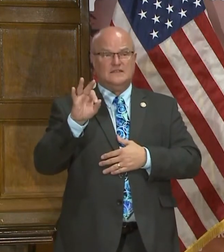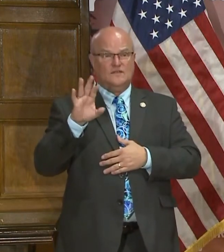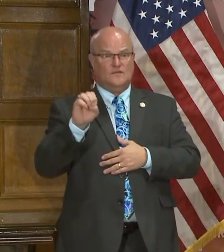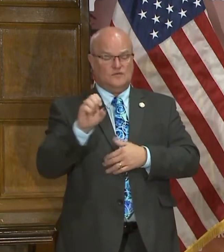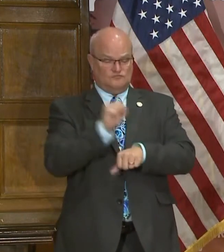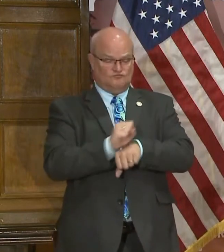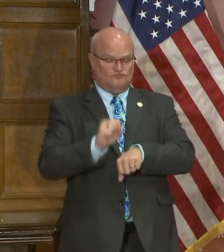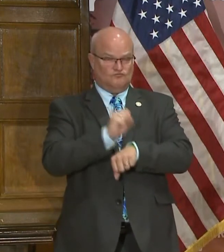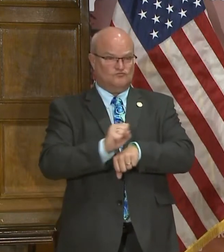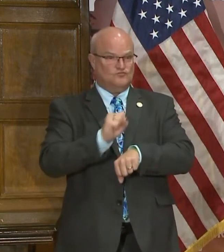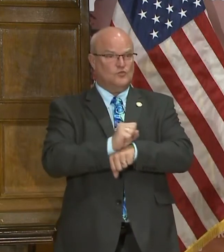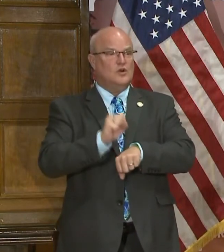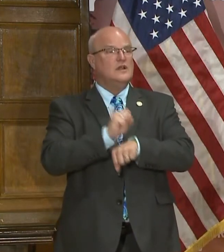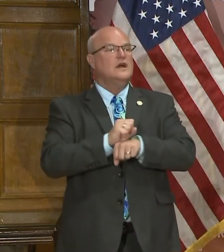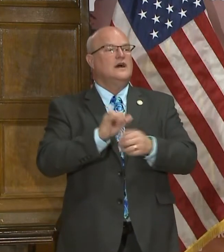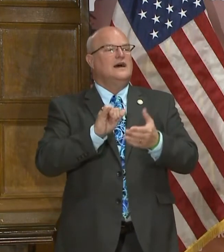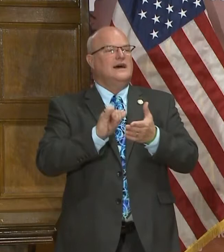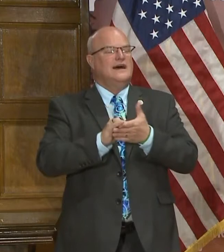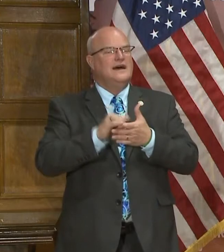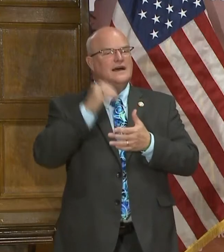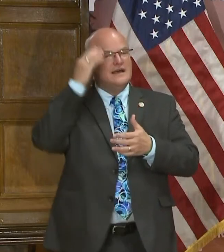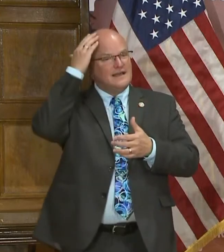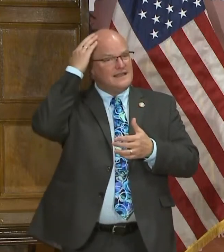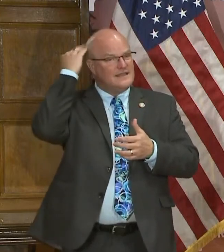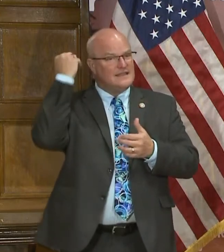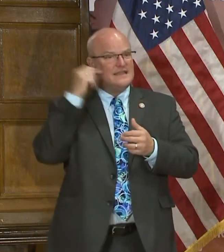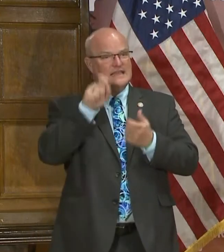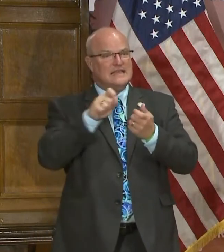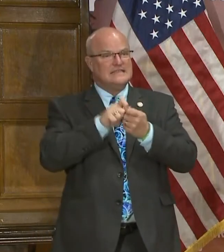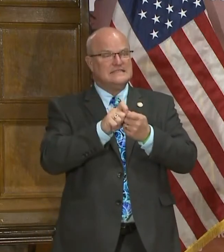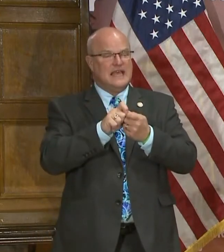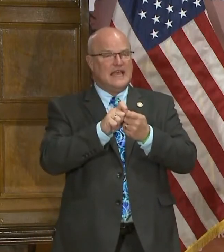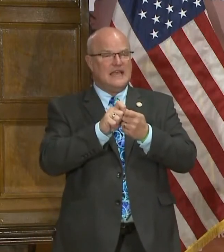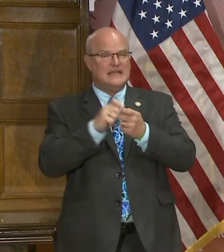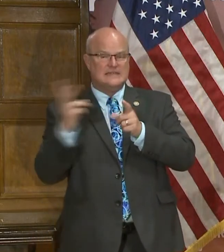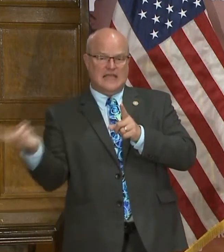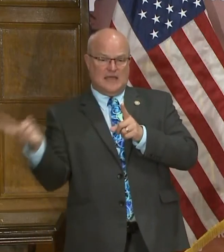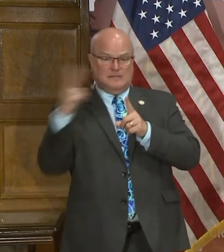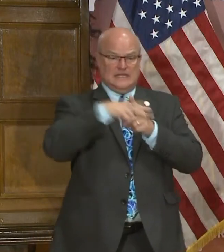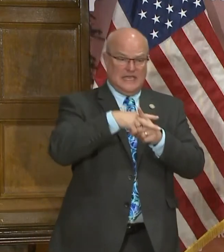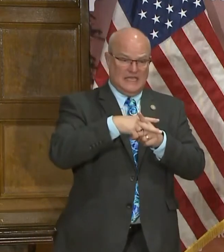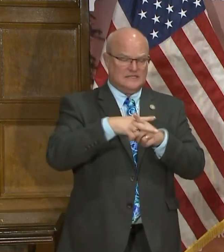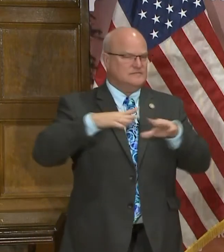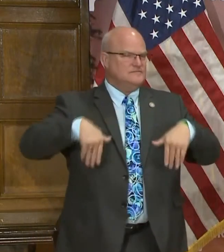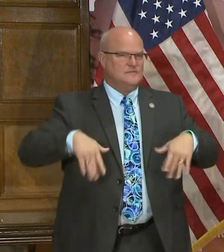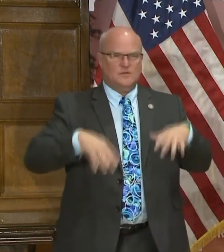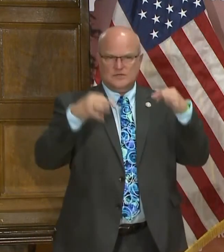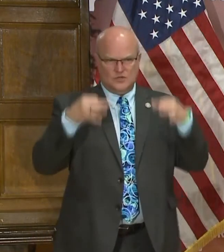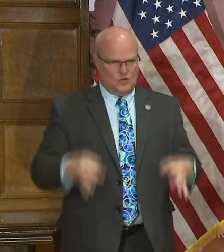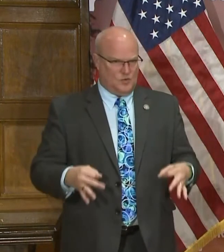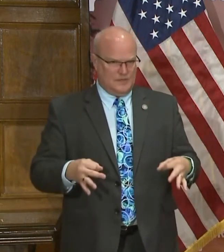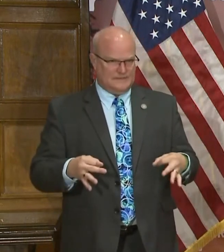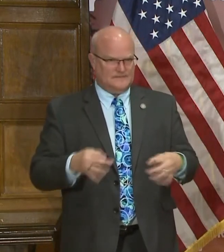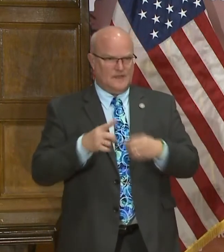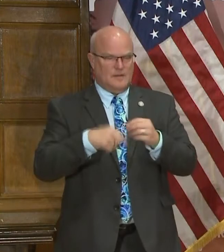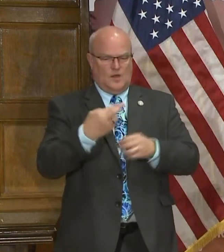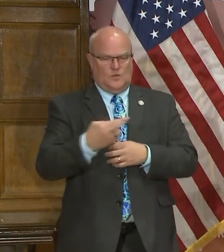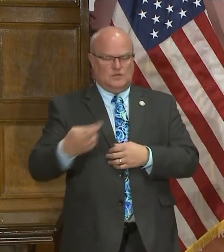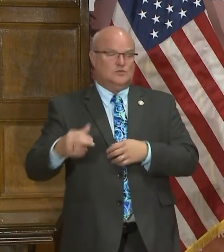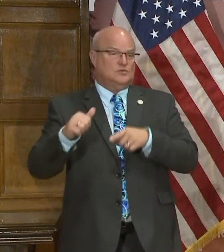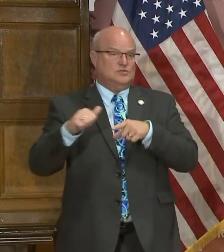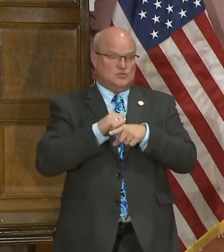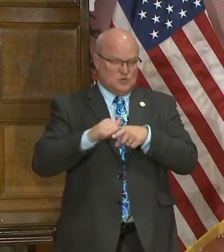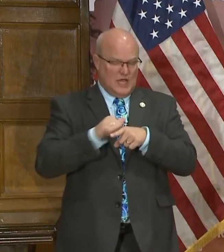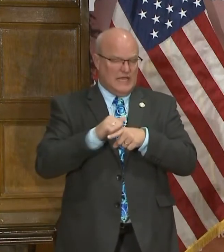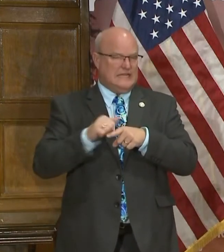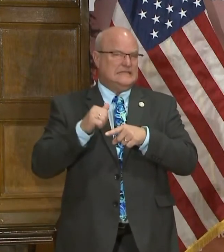on. The exact application of it has not been determined in terms of resources, training,